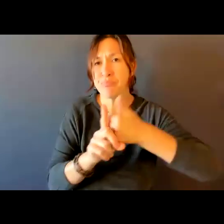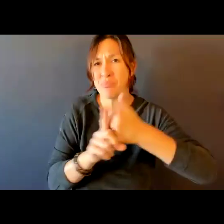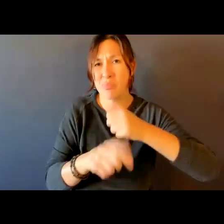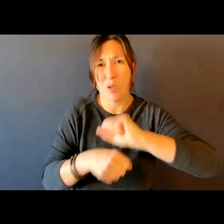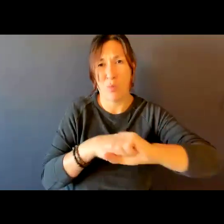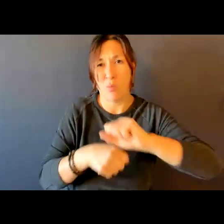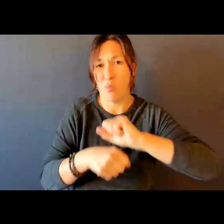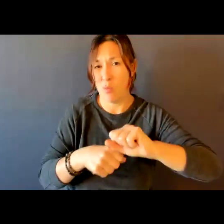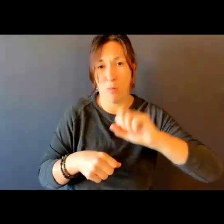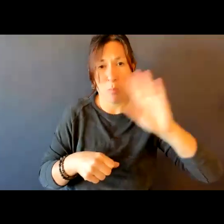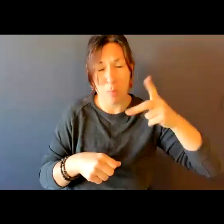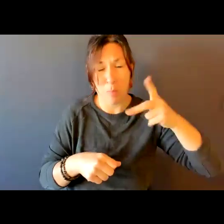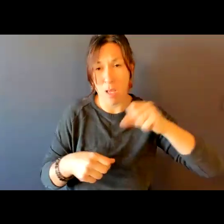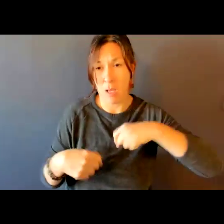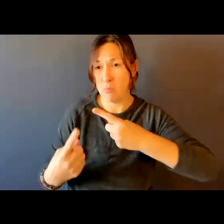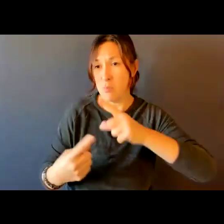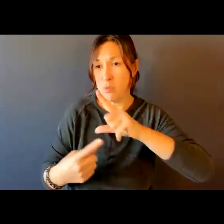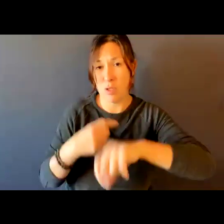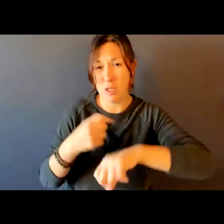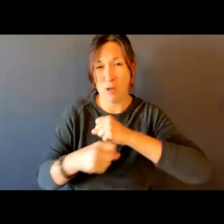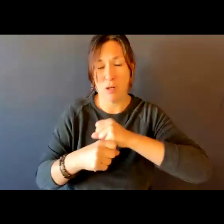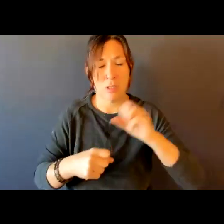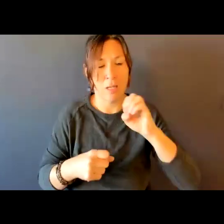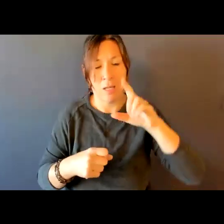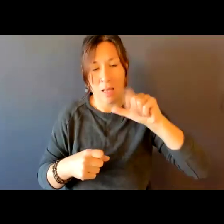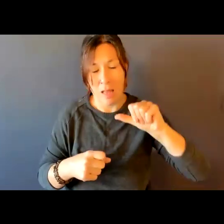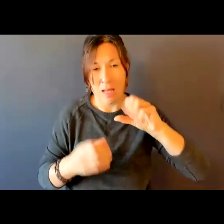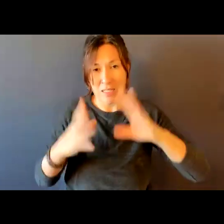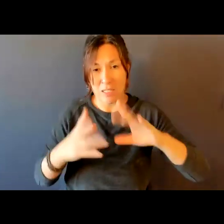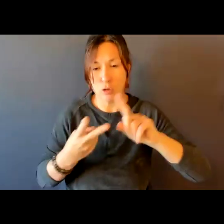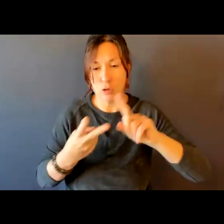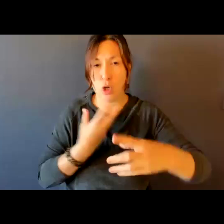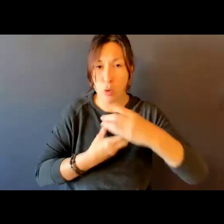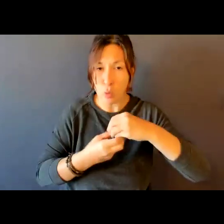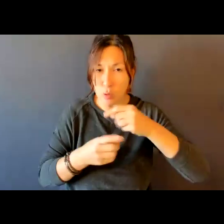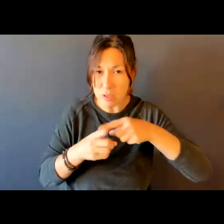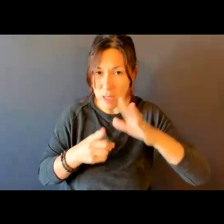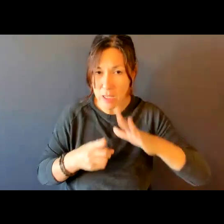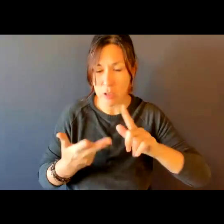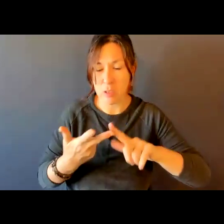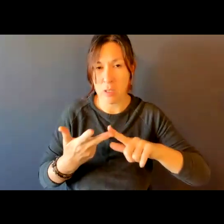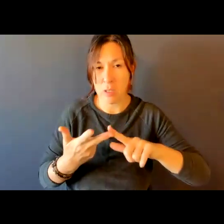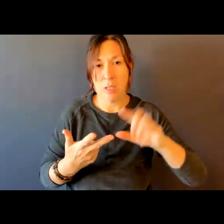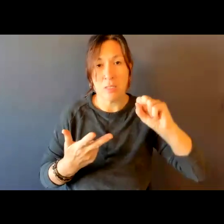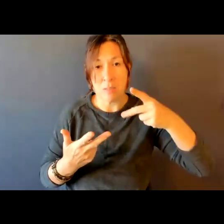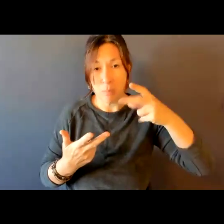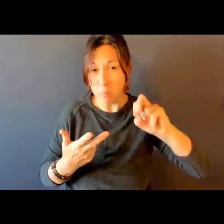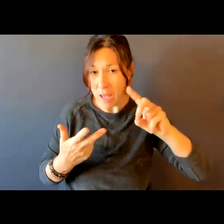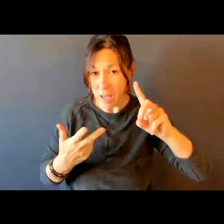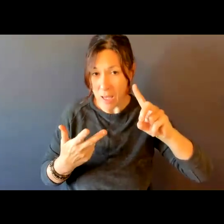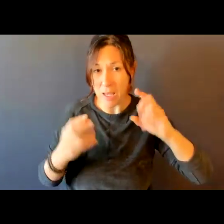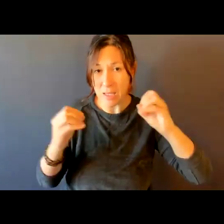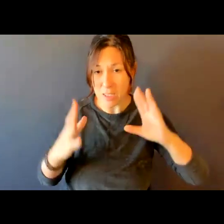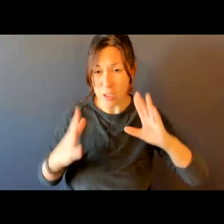20 years as an ELA teacher, inclusion specialist, special education teacher, and